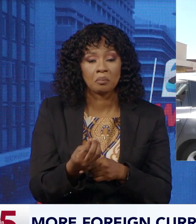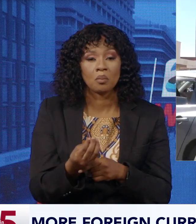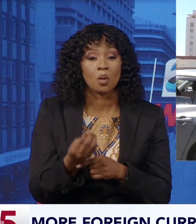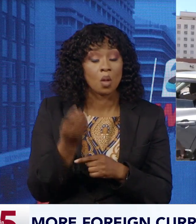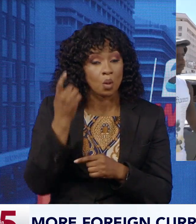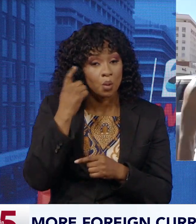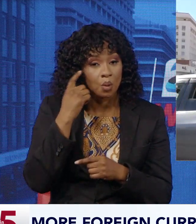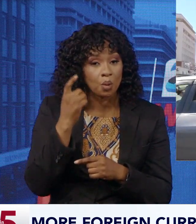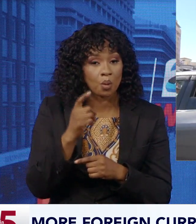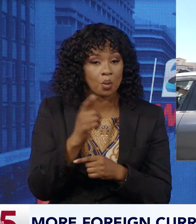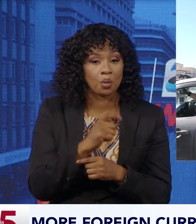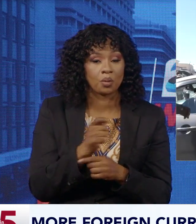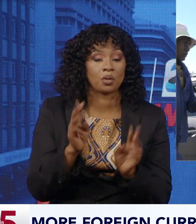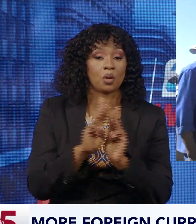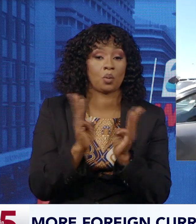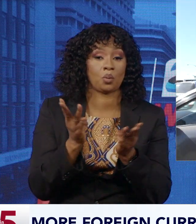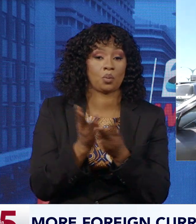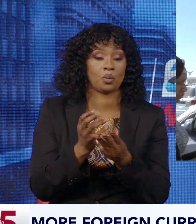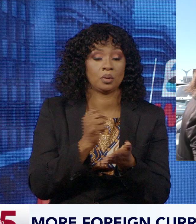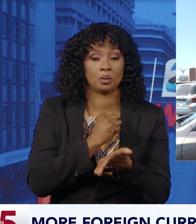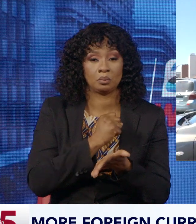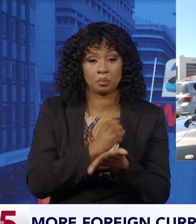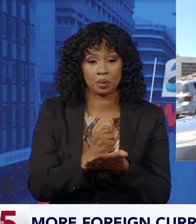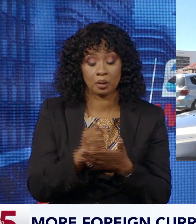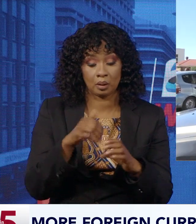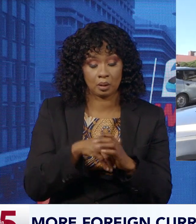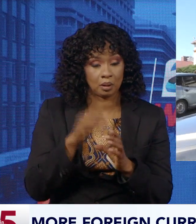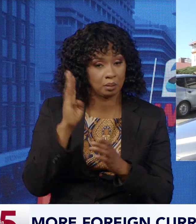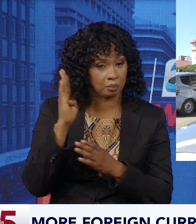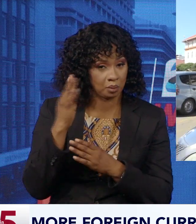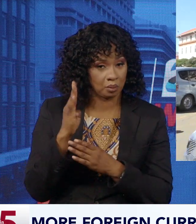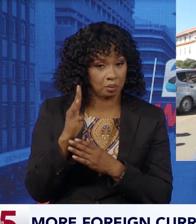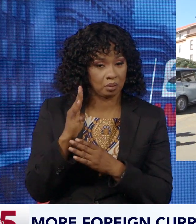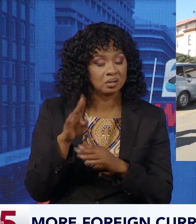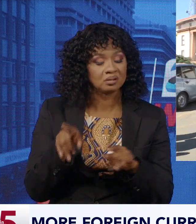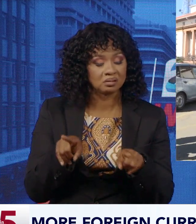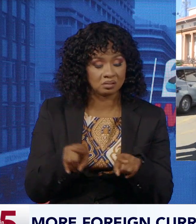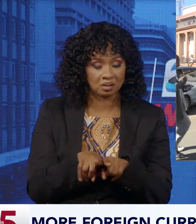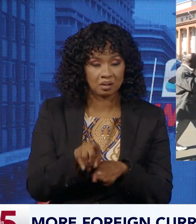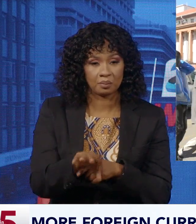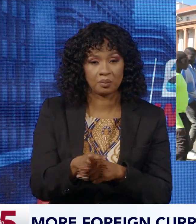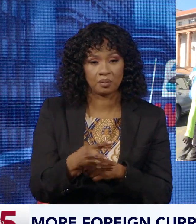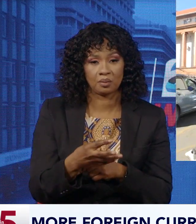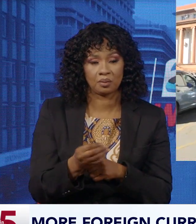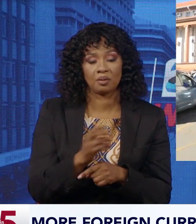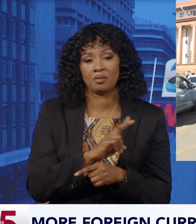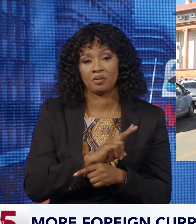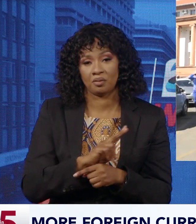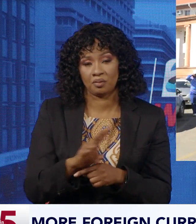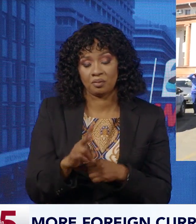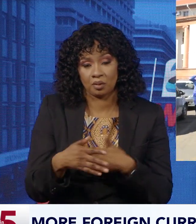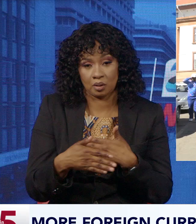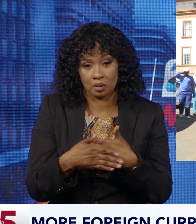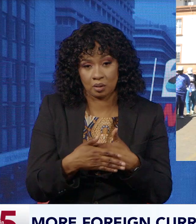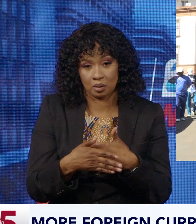known as the World Bank here in Bulawayo, which is ironically very much close to